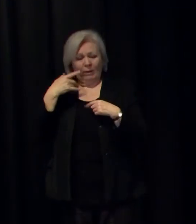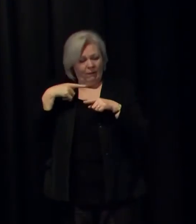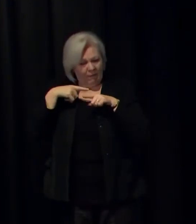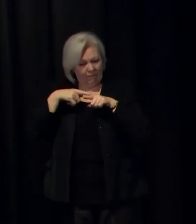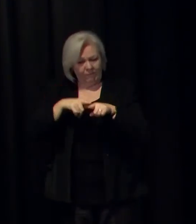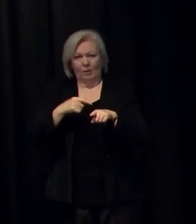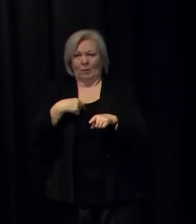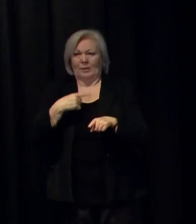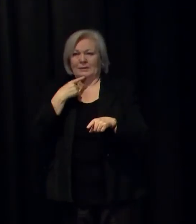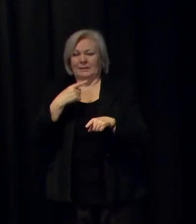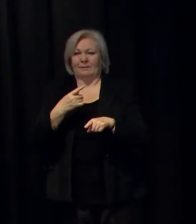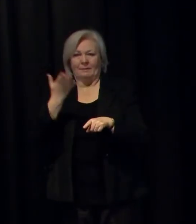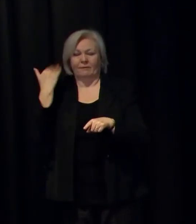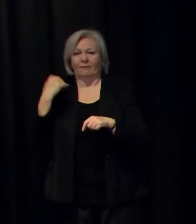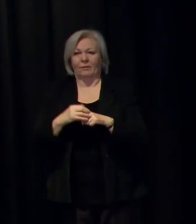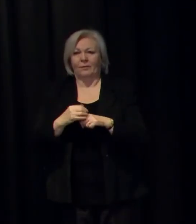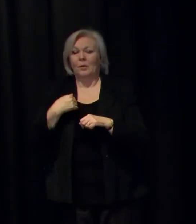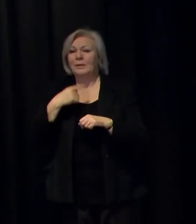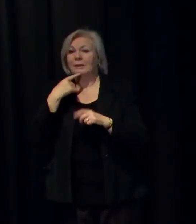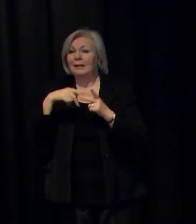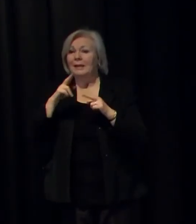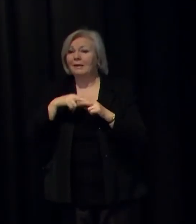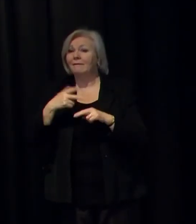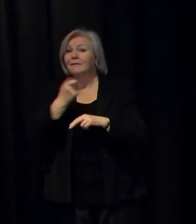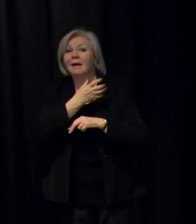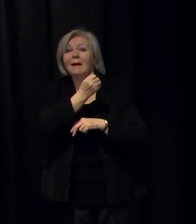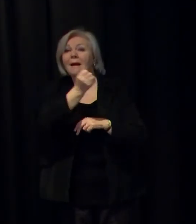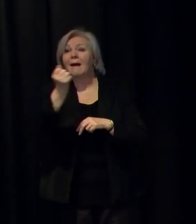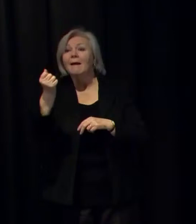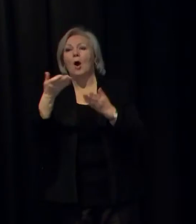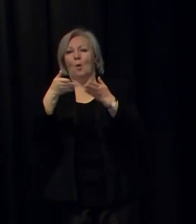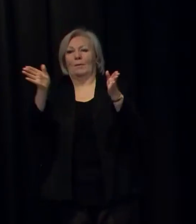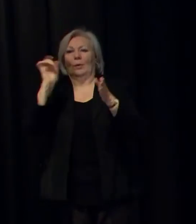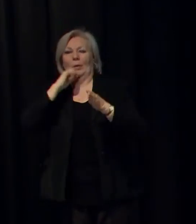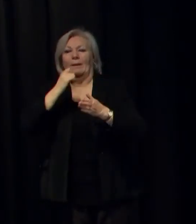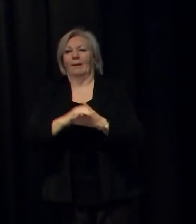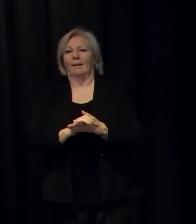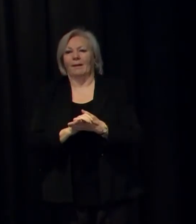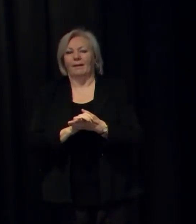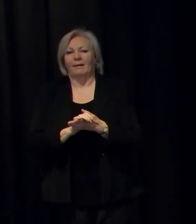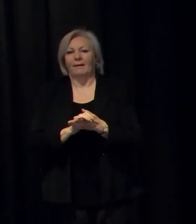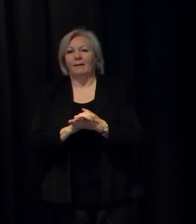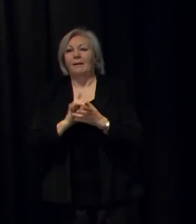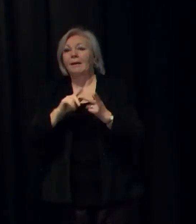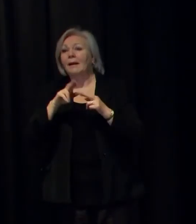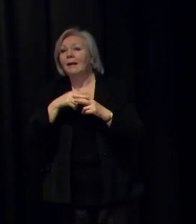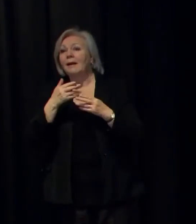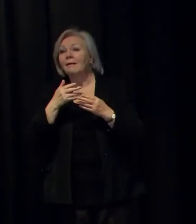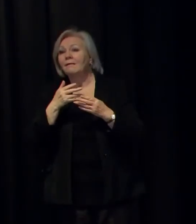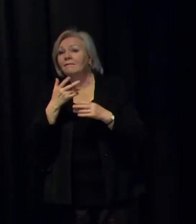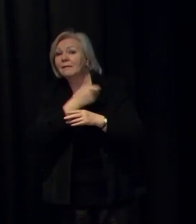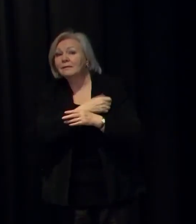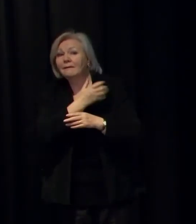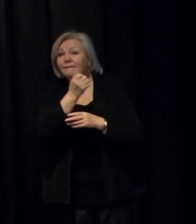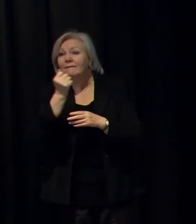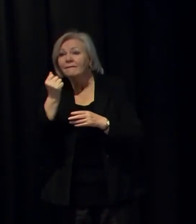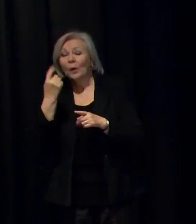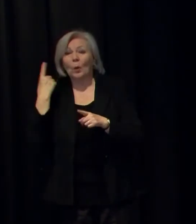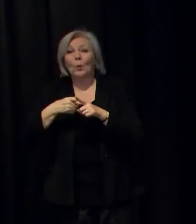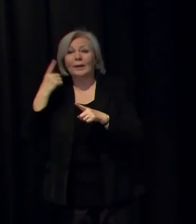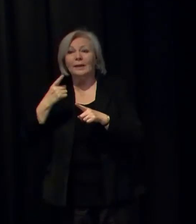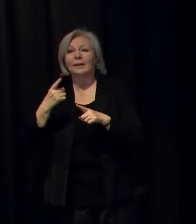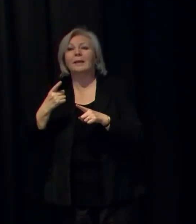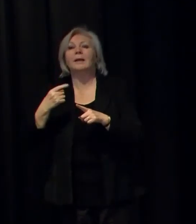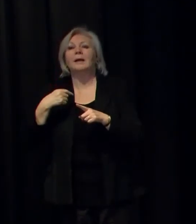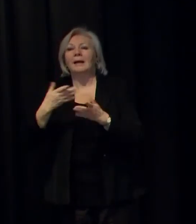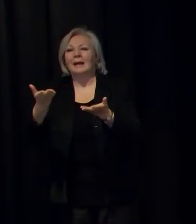said that if people got vaccinated, we would open up, we would deliver the roadmap, and if they got vaccinated in record numbers and in record time, we'd